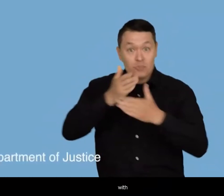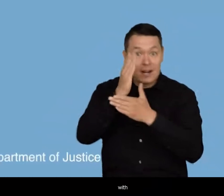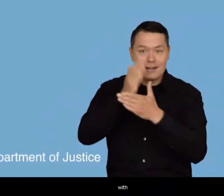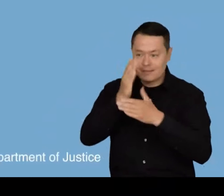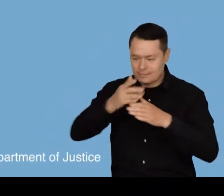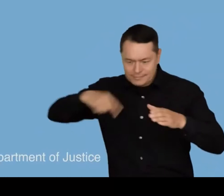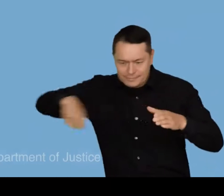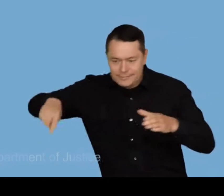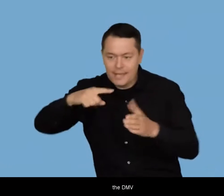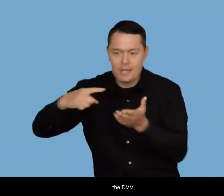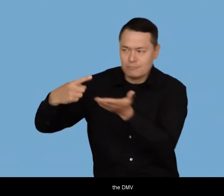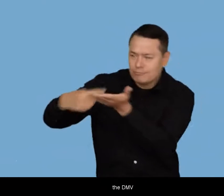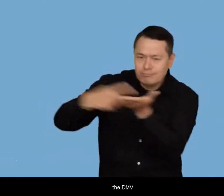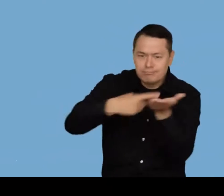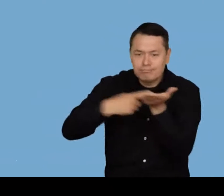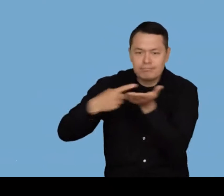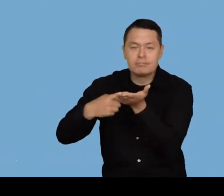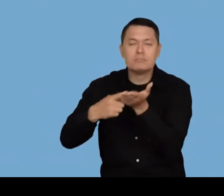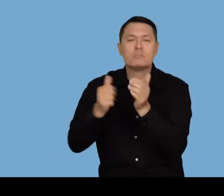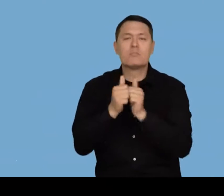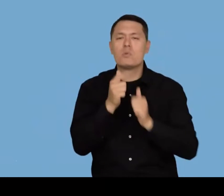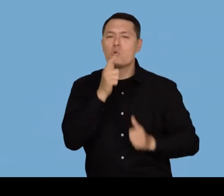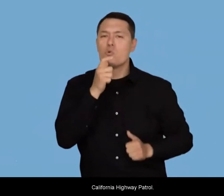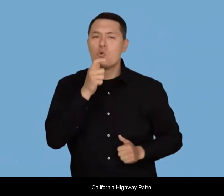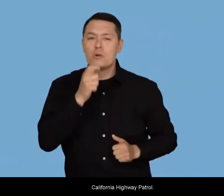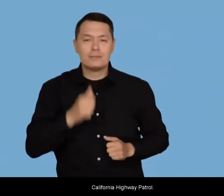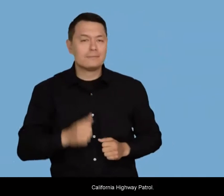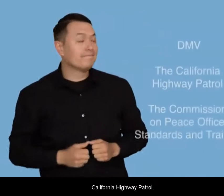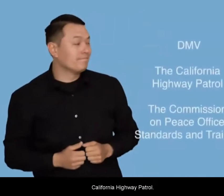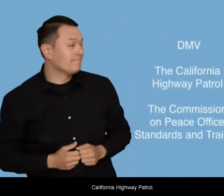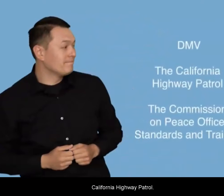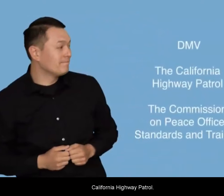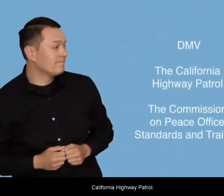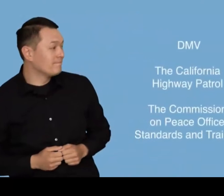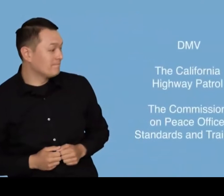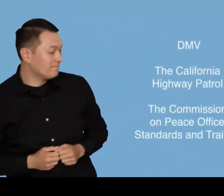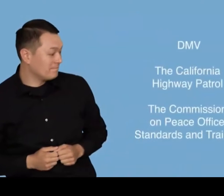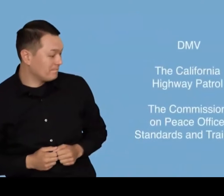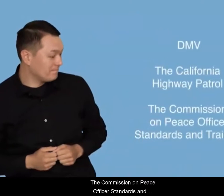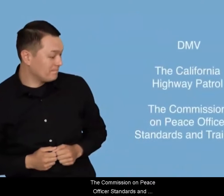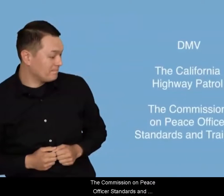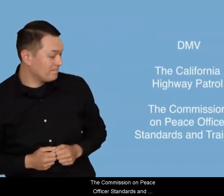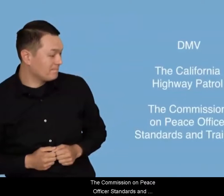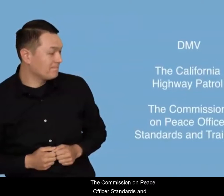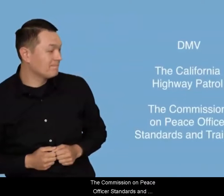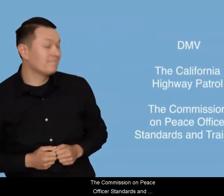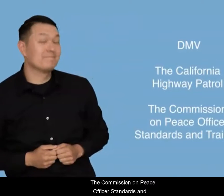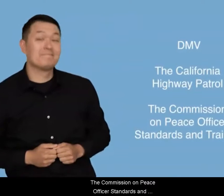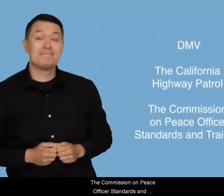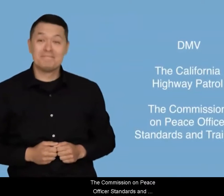with the DMV, the California Highway Patrol, the Commission on Peace Officer